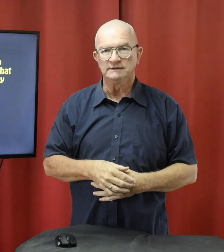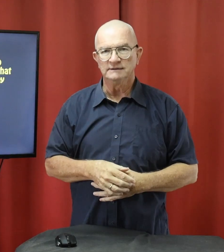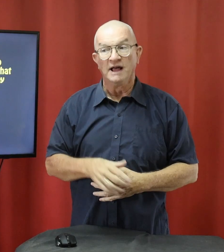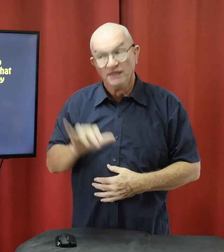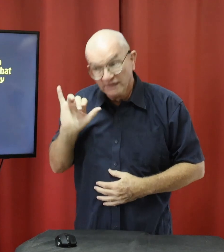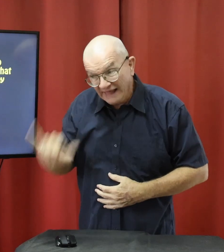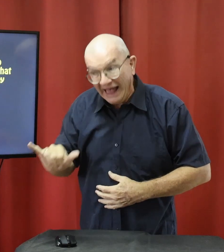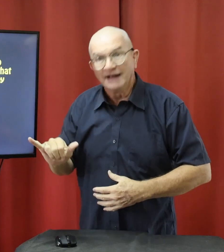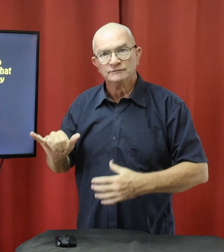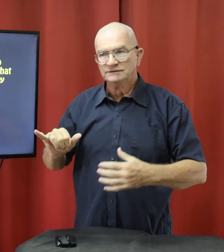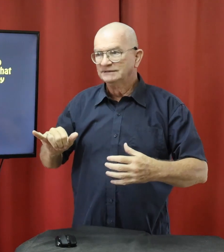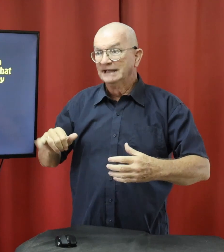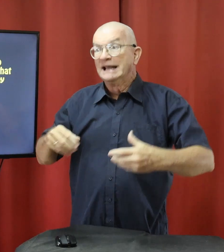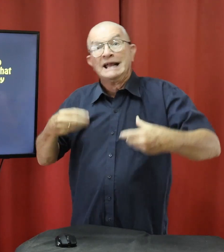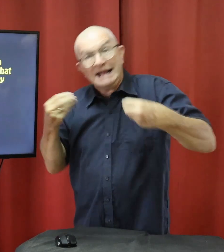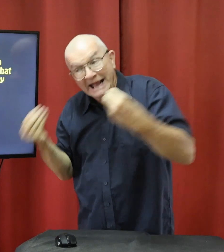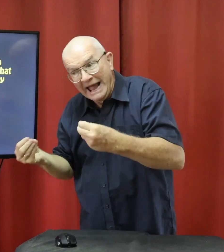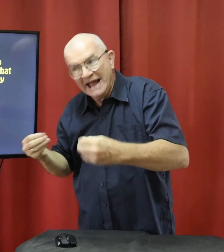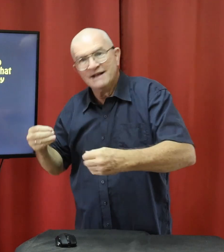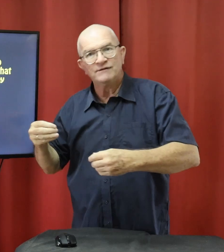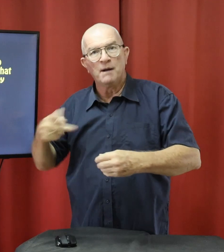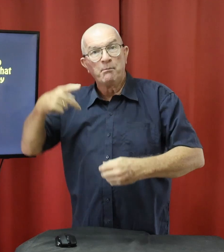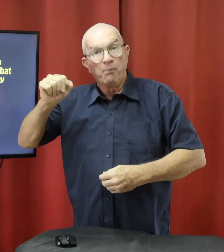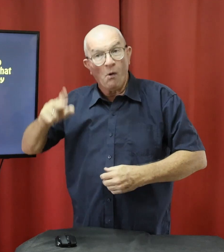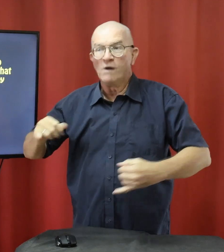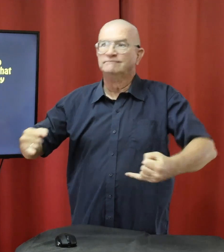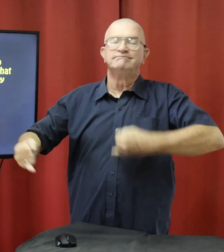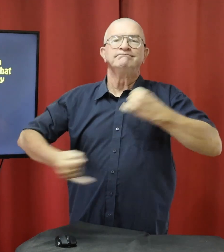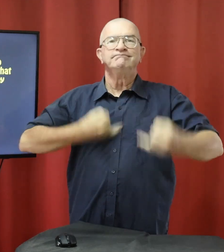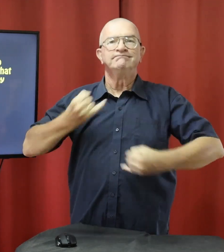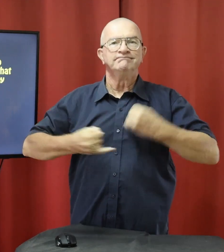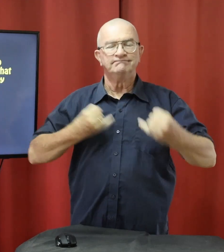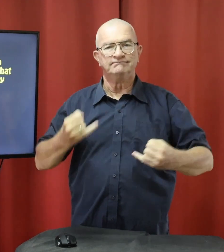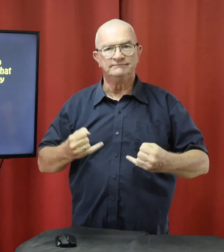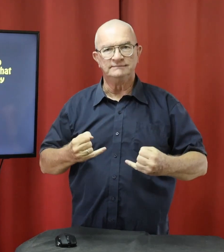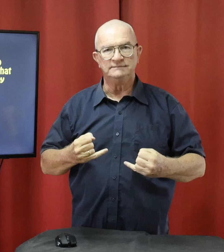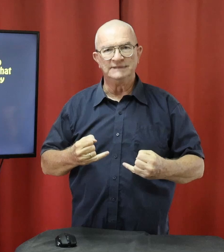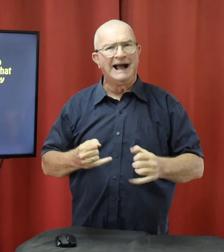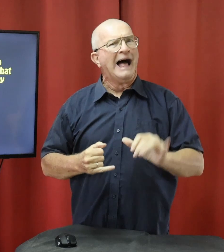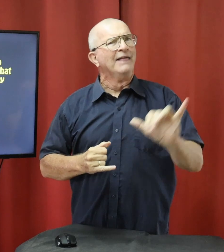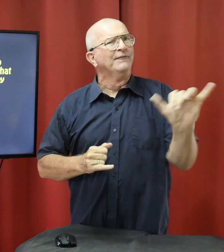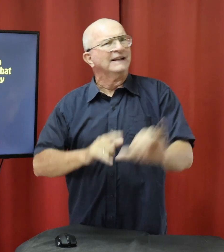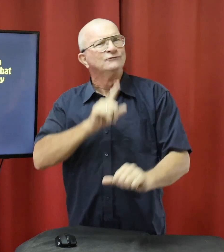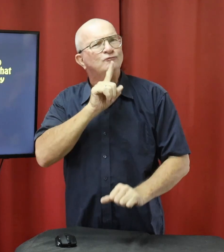gospel. And that is what gives Paul his joy.